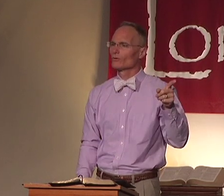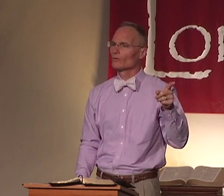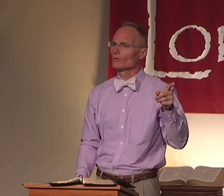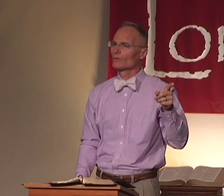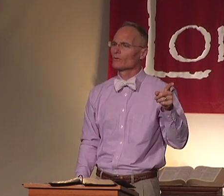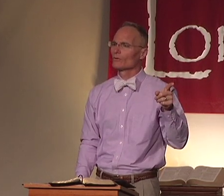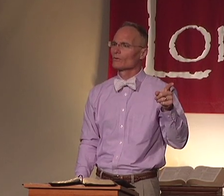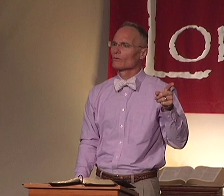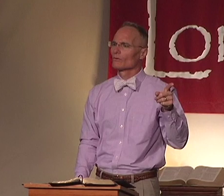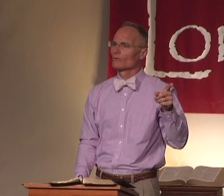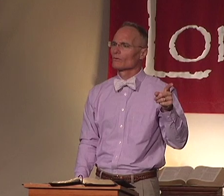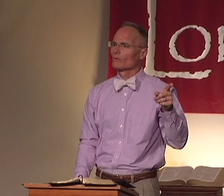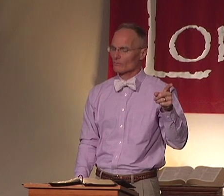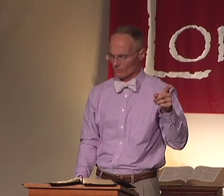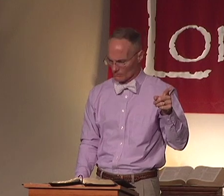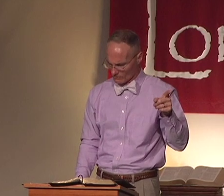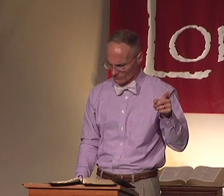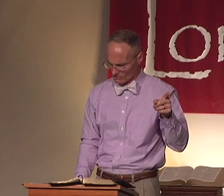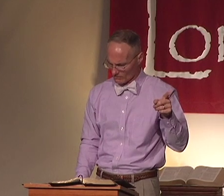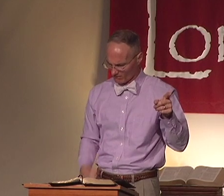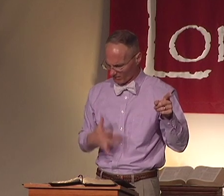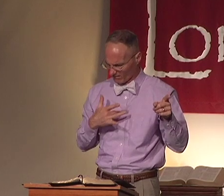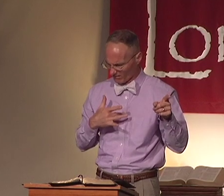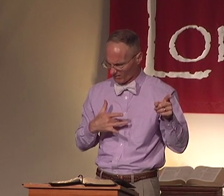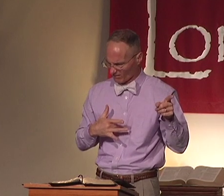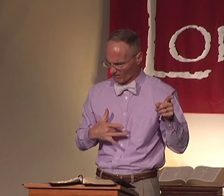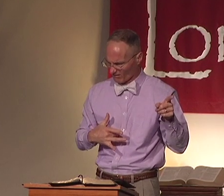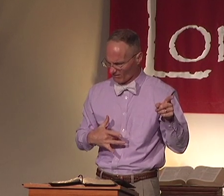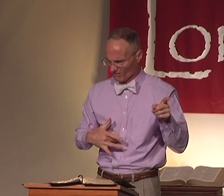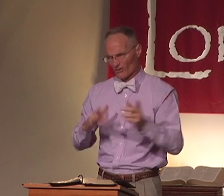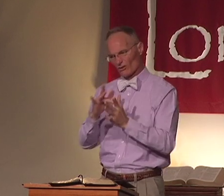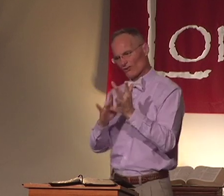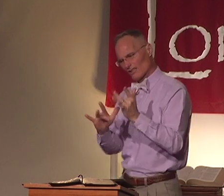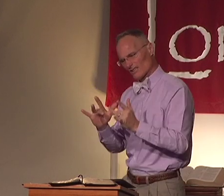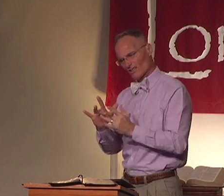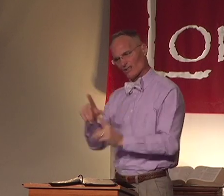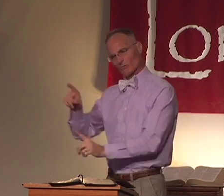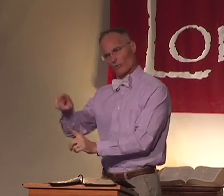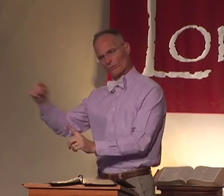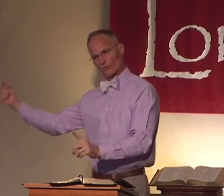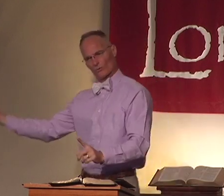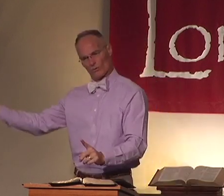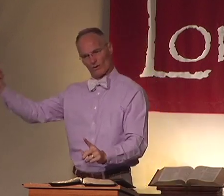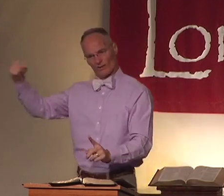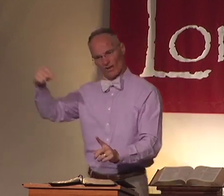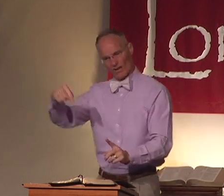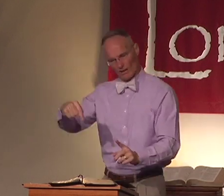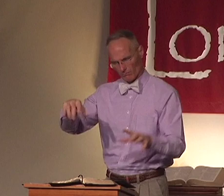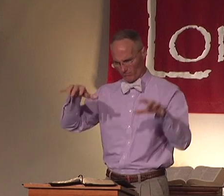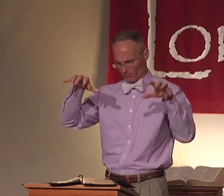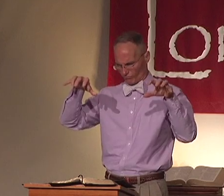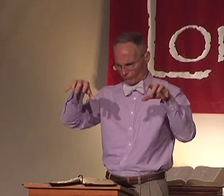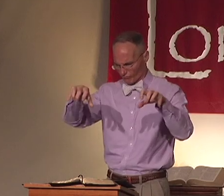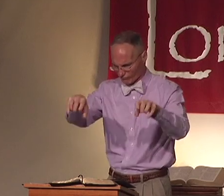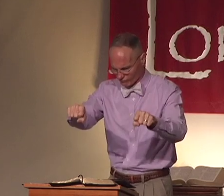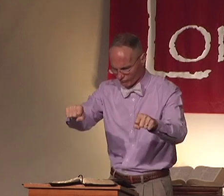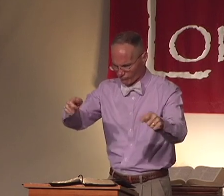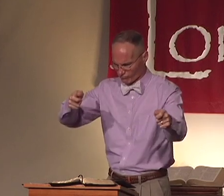they were thinking that was our leader. It was depressing for them. Jesus was supposed to come